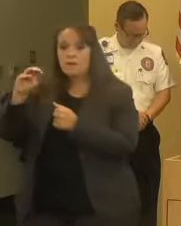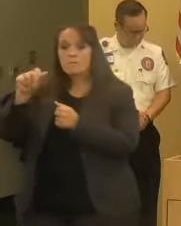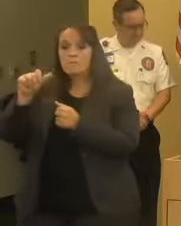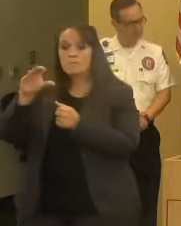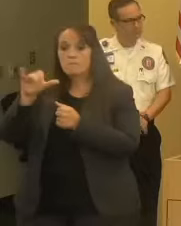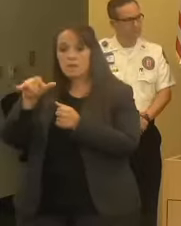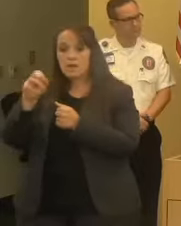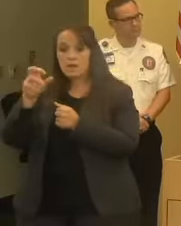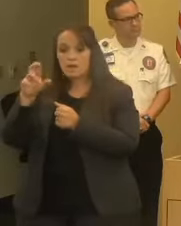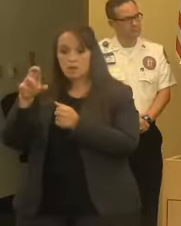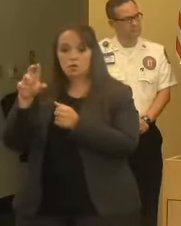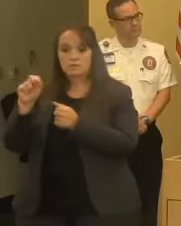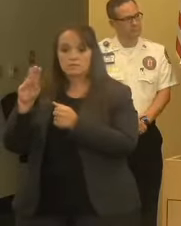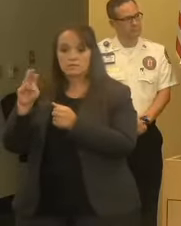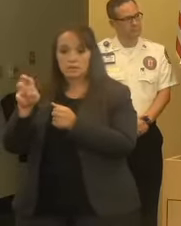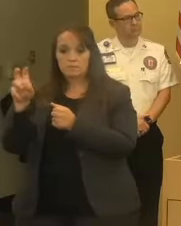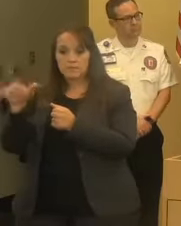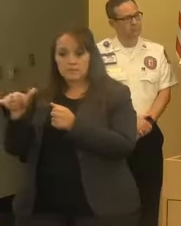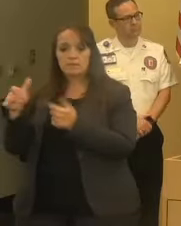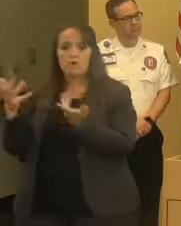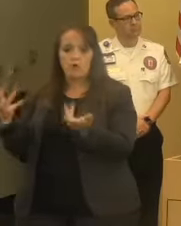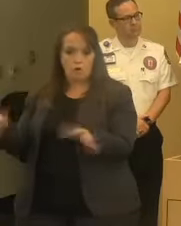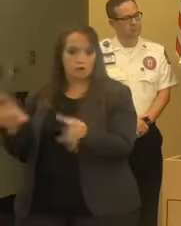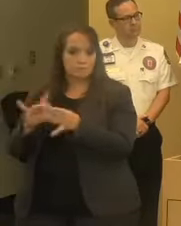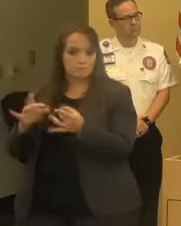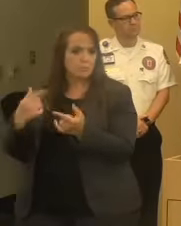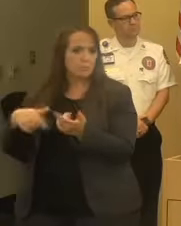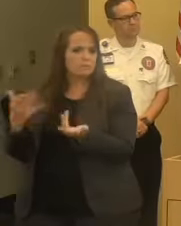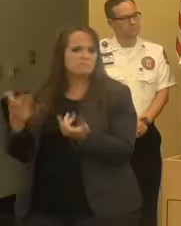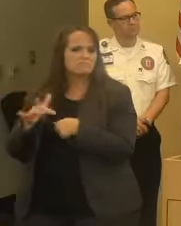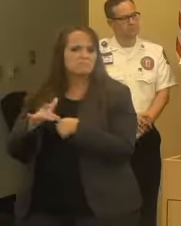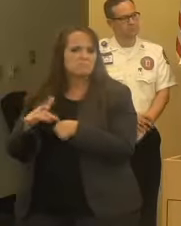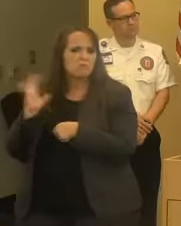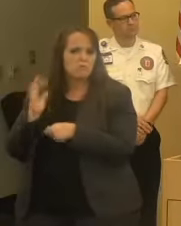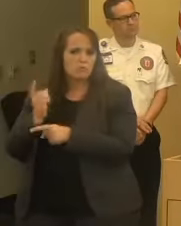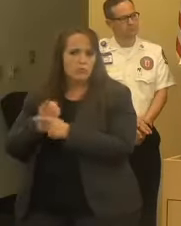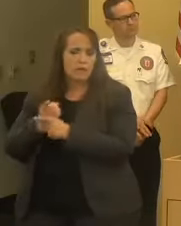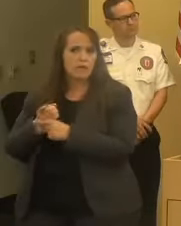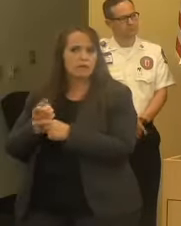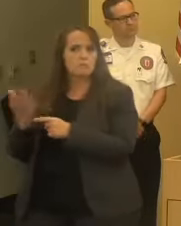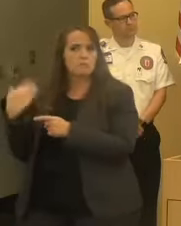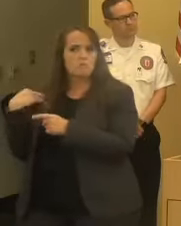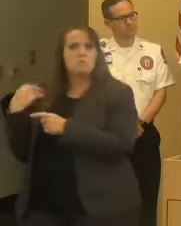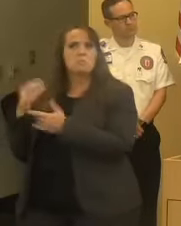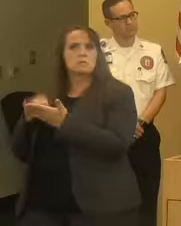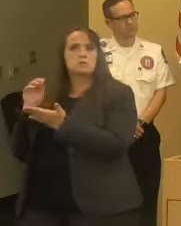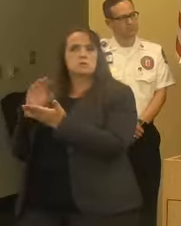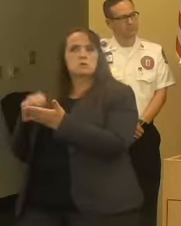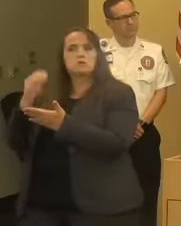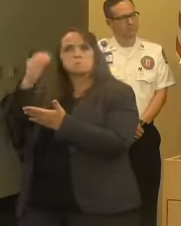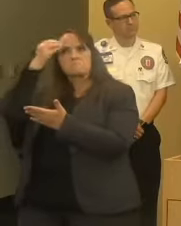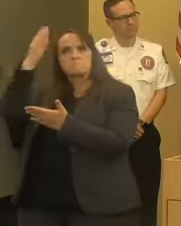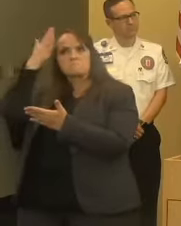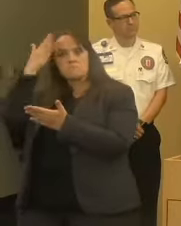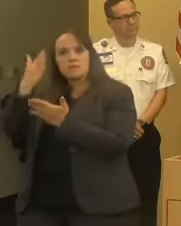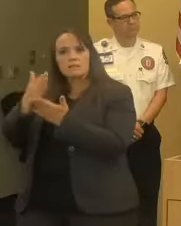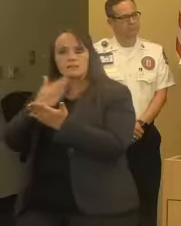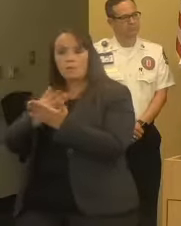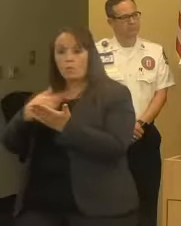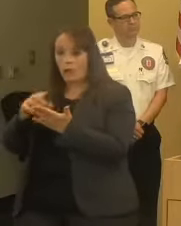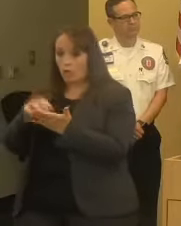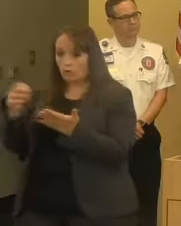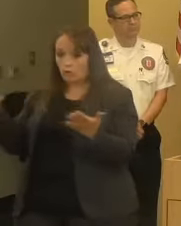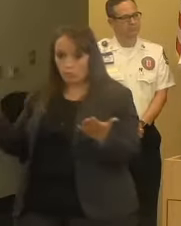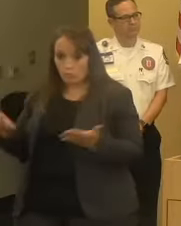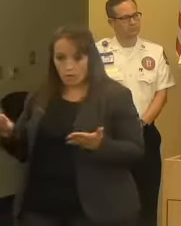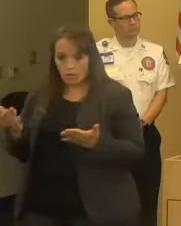stated before that we've been in these situations in the past, and we've learned a whole lot. One of the things that we've learned in the city of North Charleston is that we've